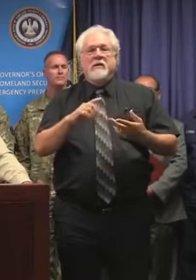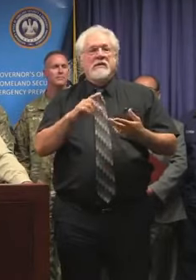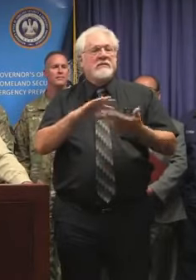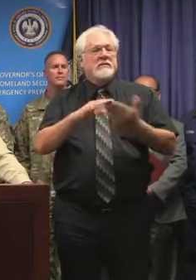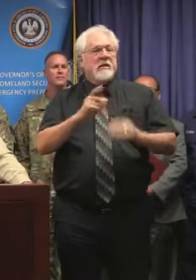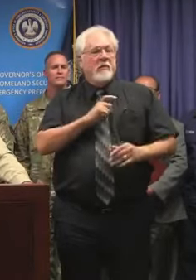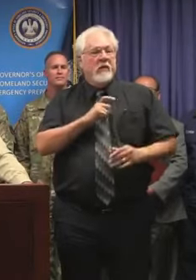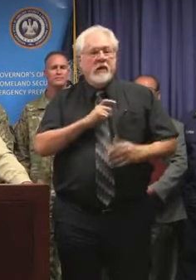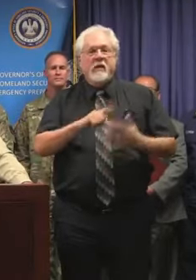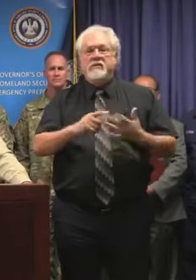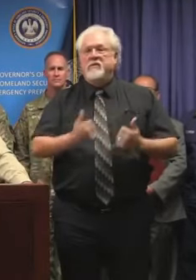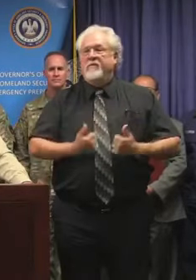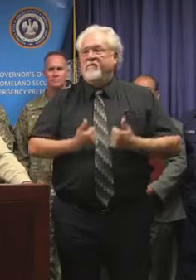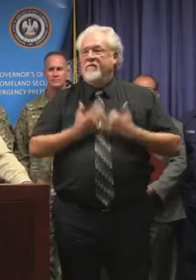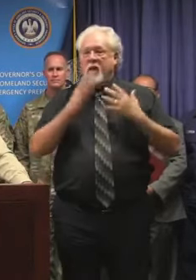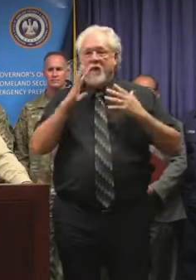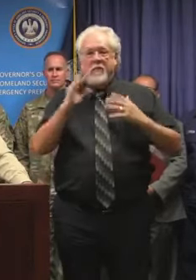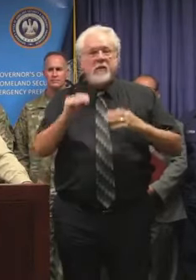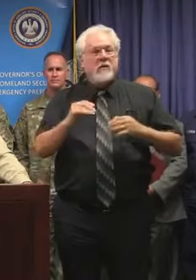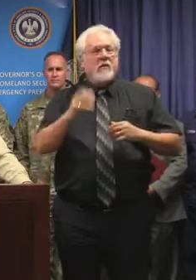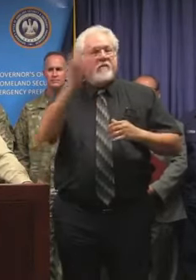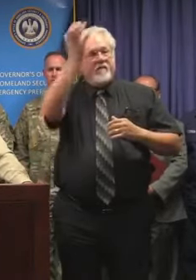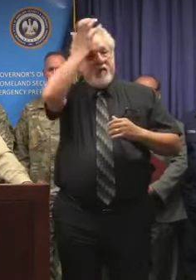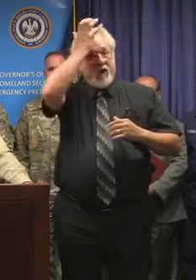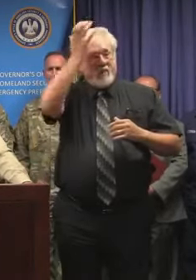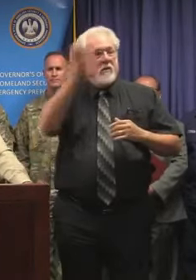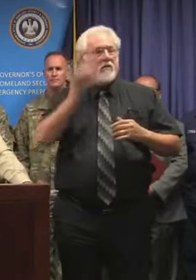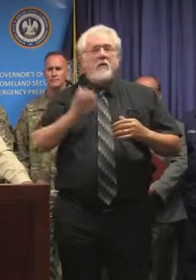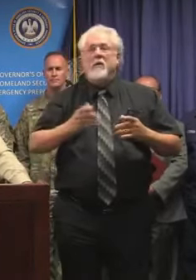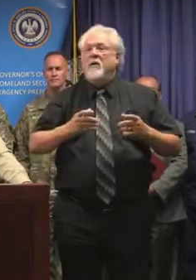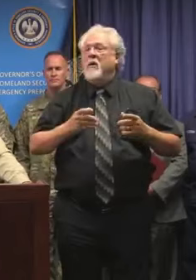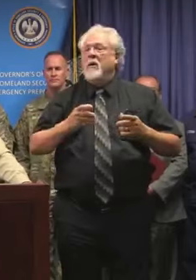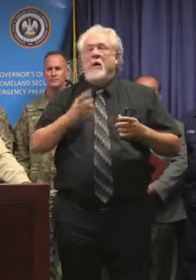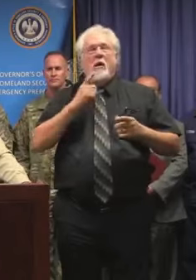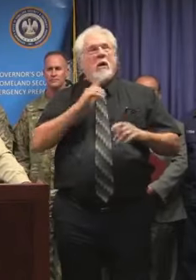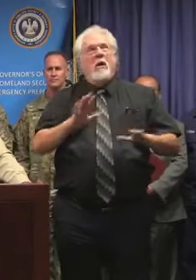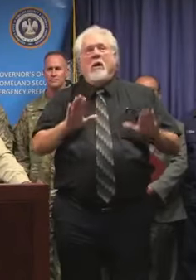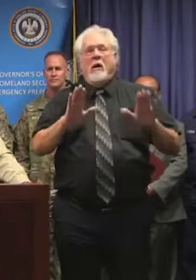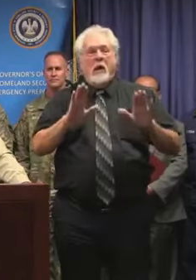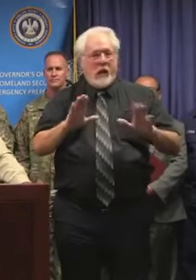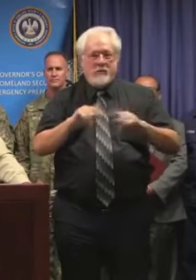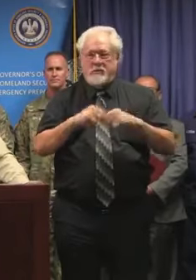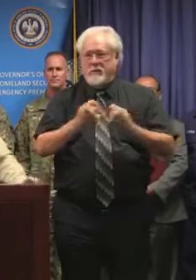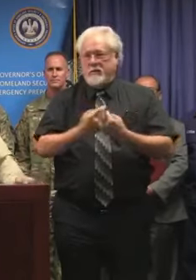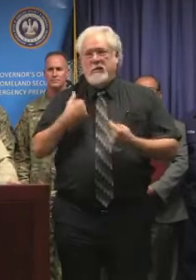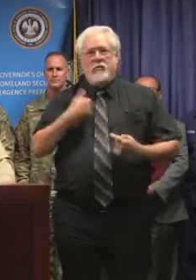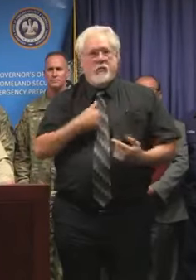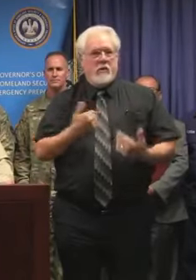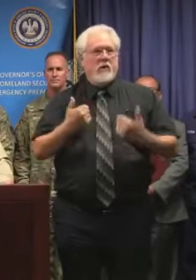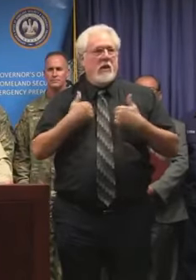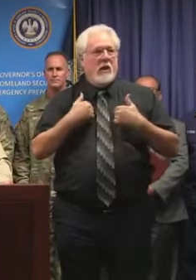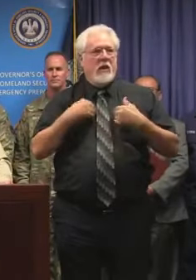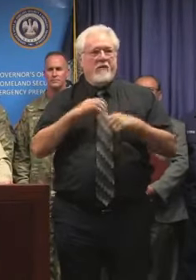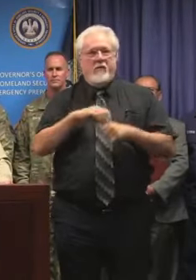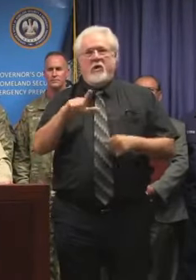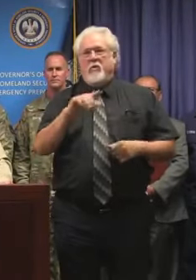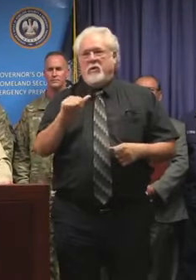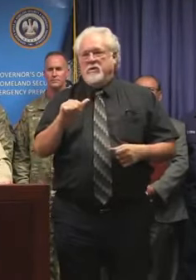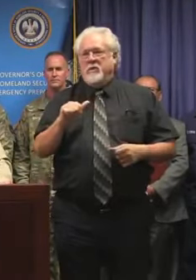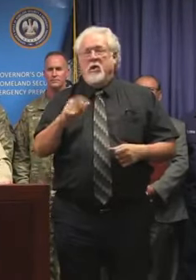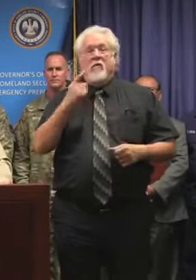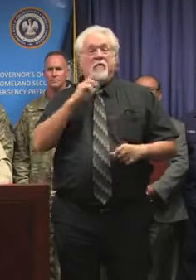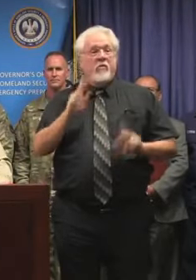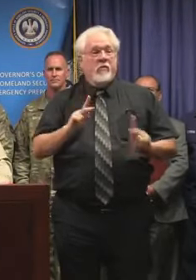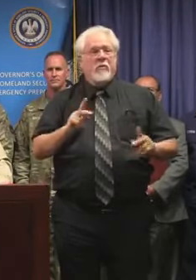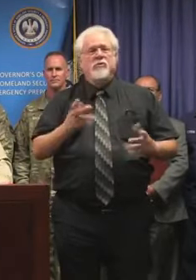police officers and firemen and so forth. Really excellent team that we have in Louisiana for